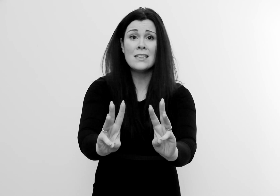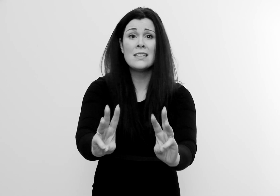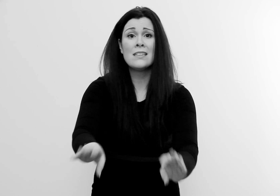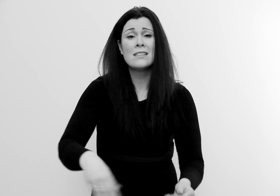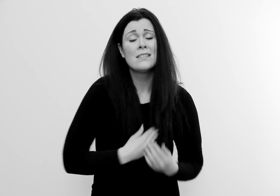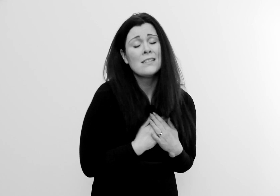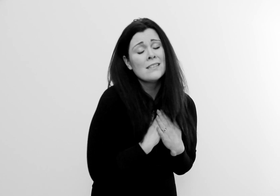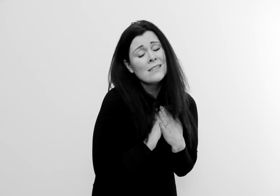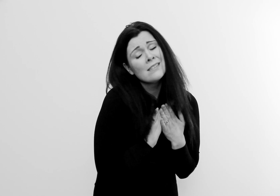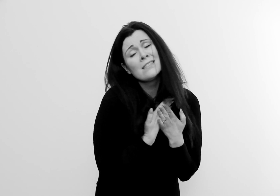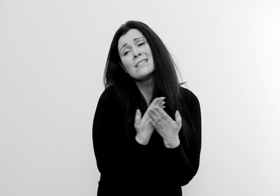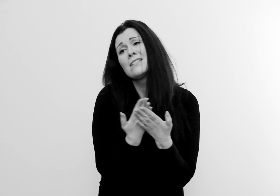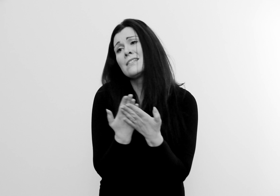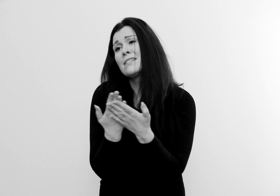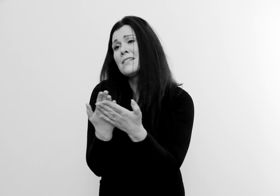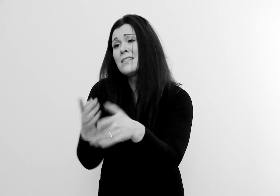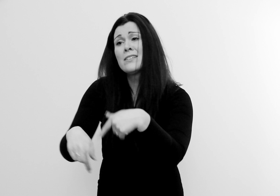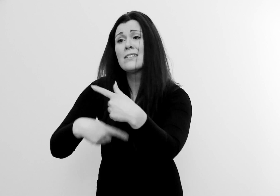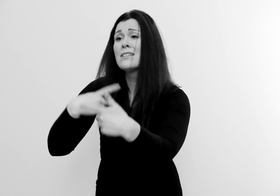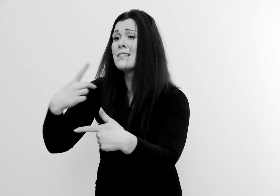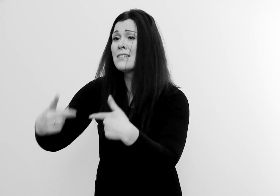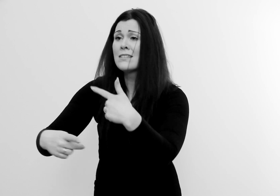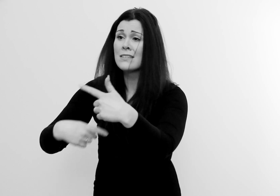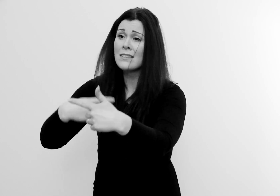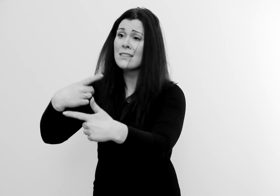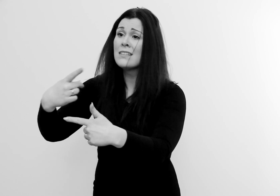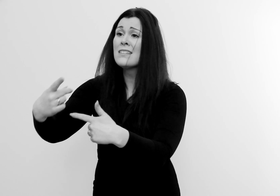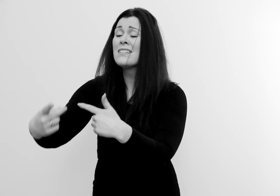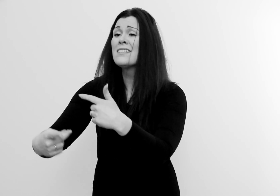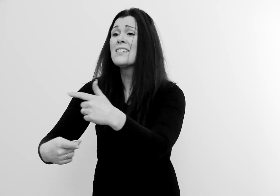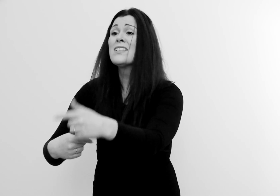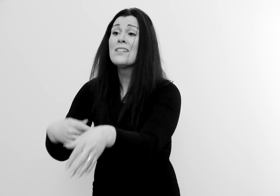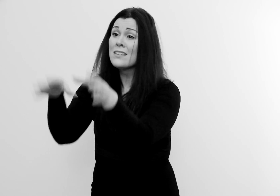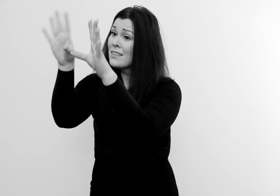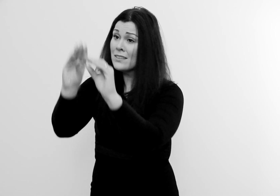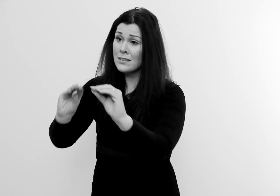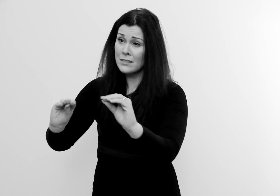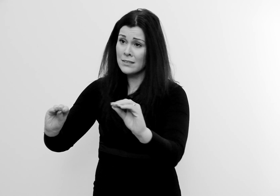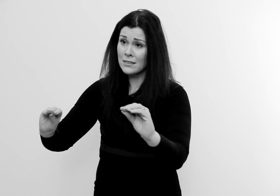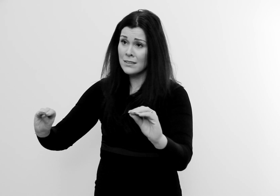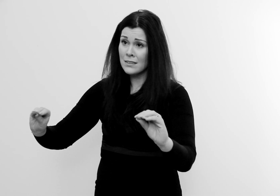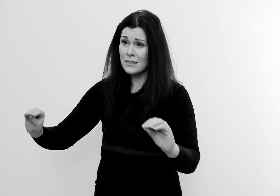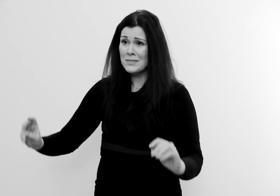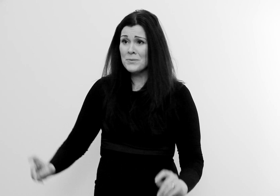now. I will love you the same. When you're gone,